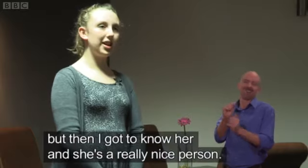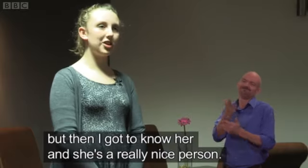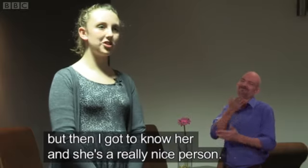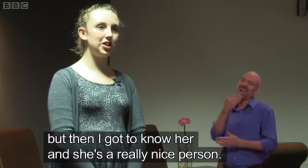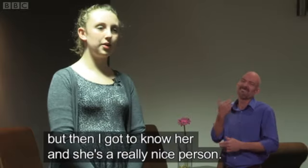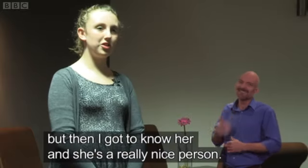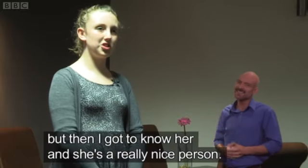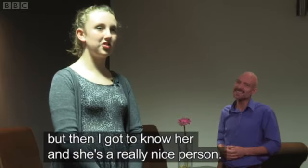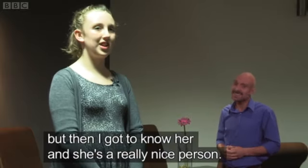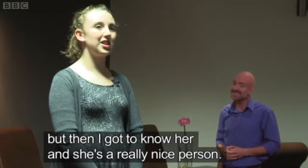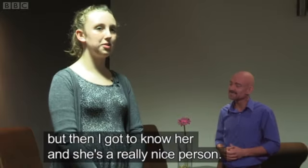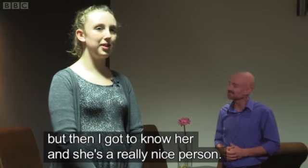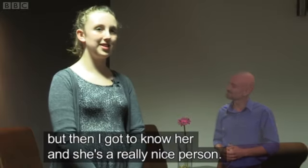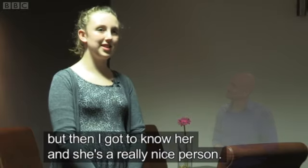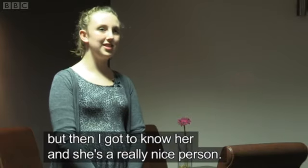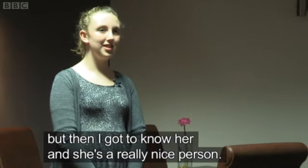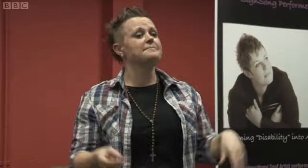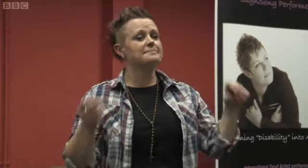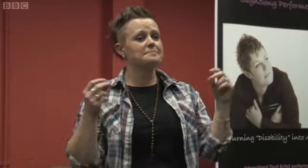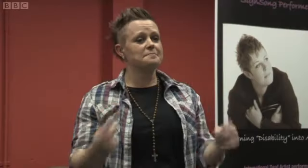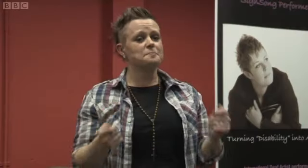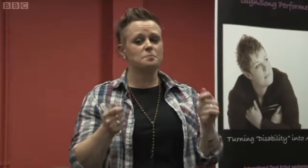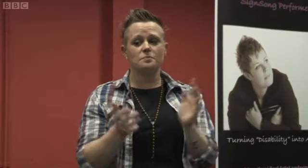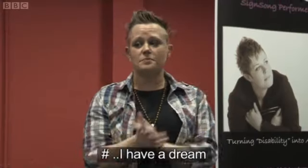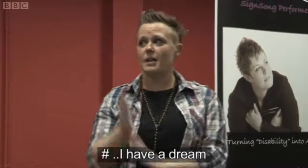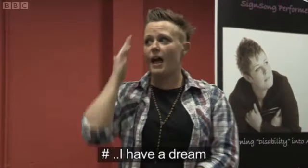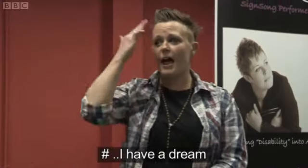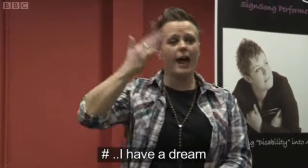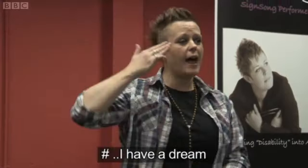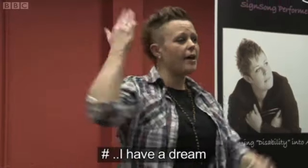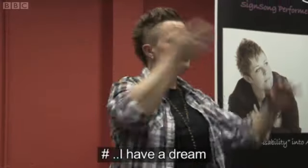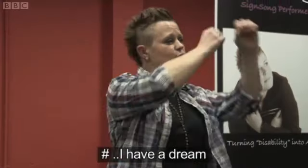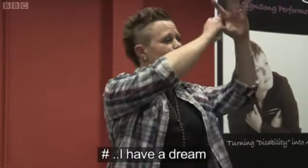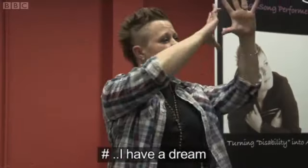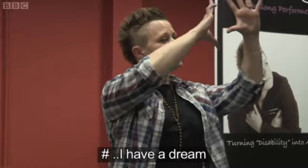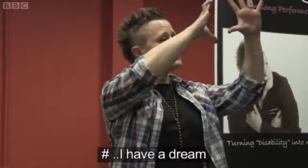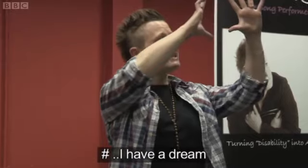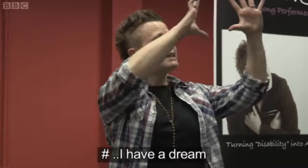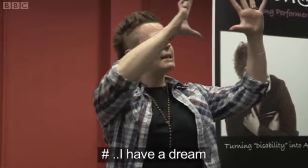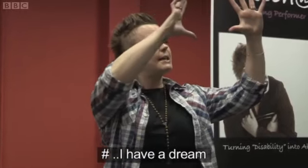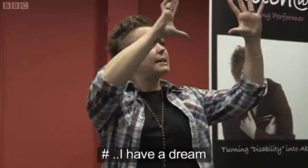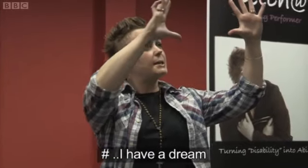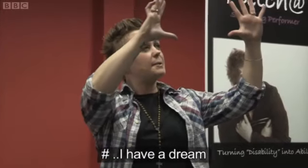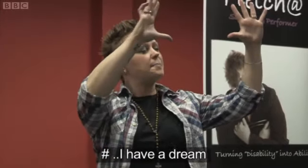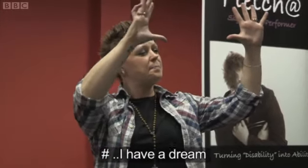to know her and she's a really nice person.